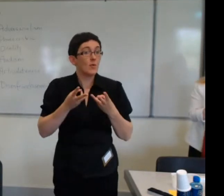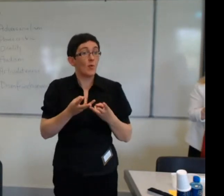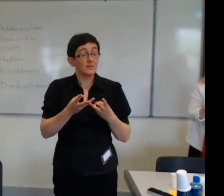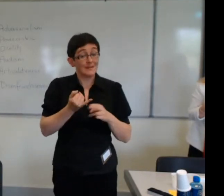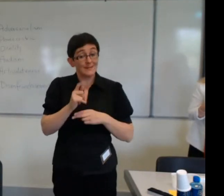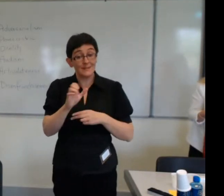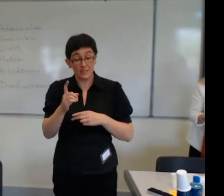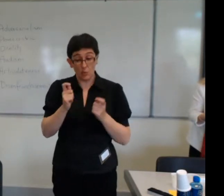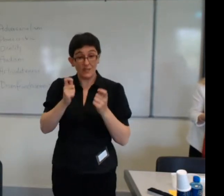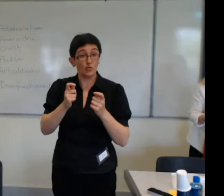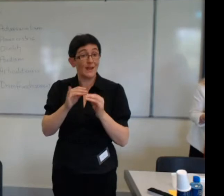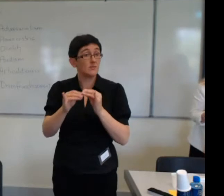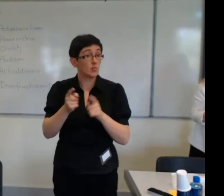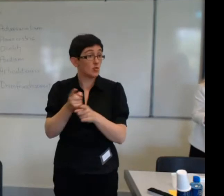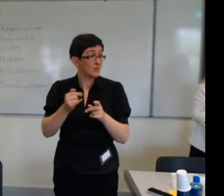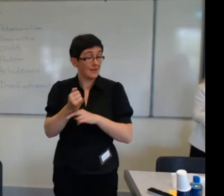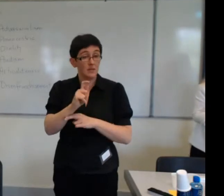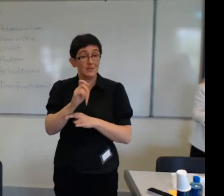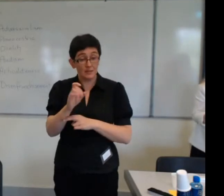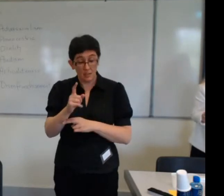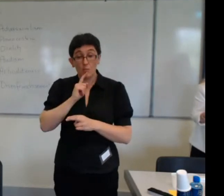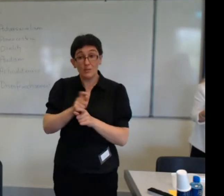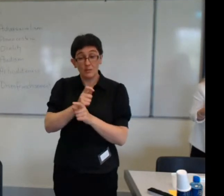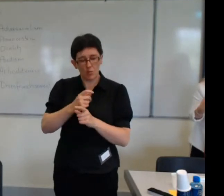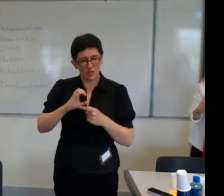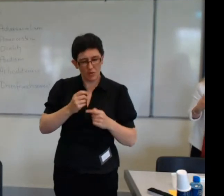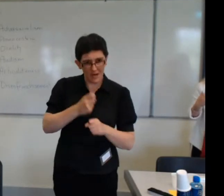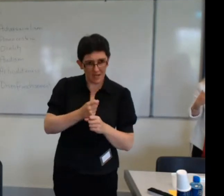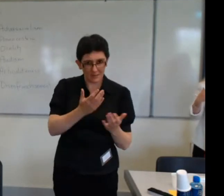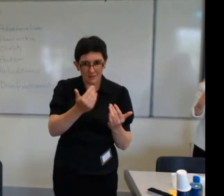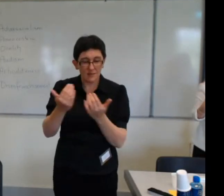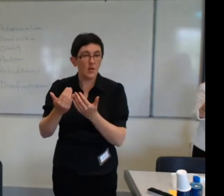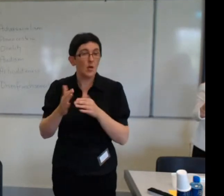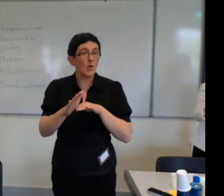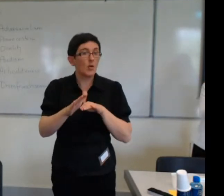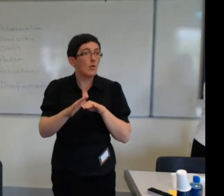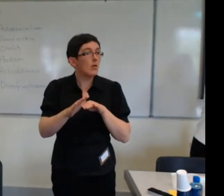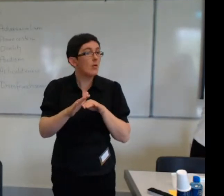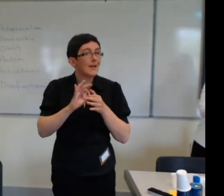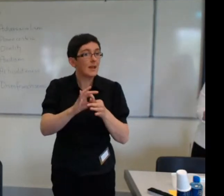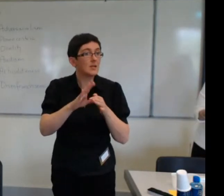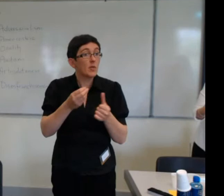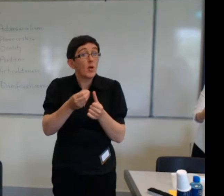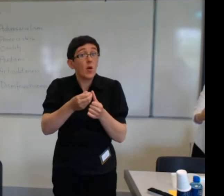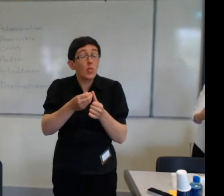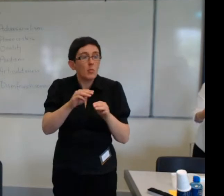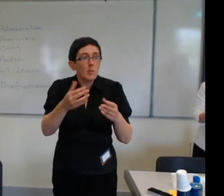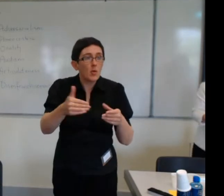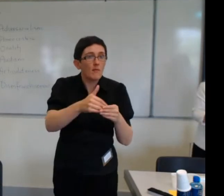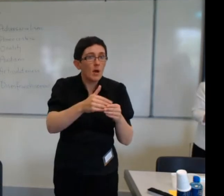we train sign language interpreters, but we also try very hard to engage with other key stakeholders in